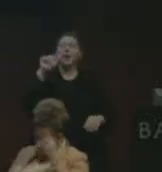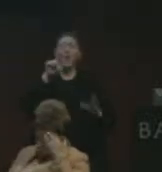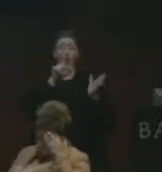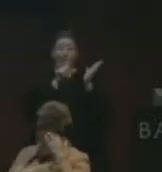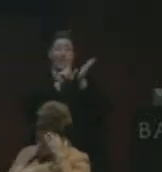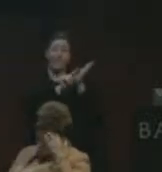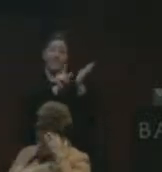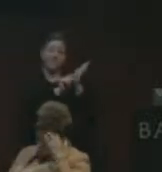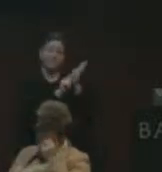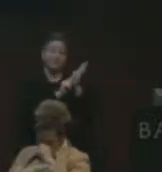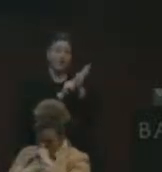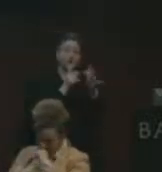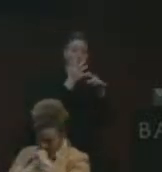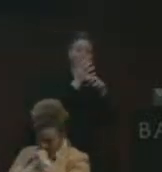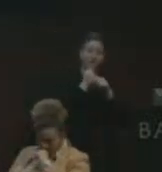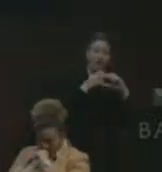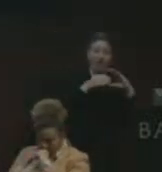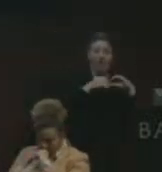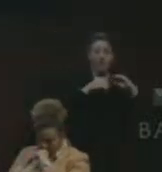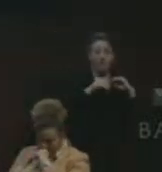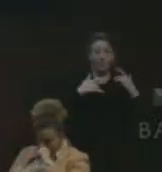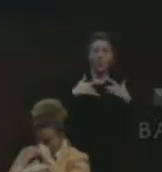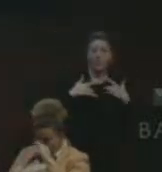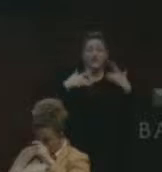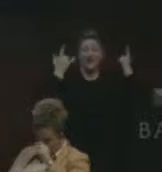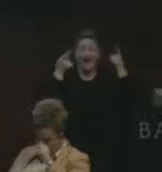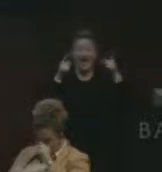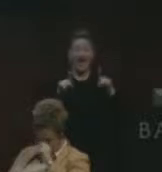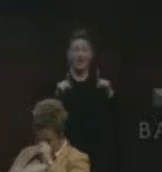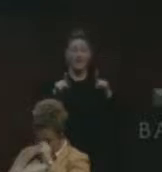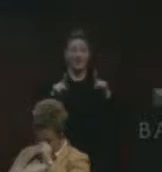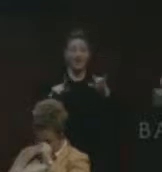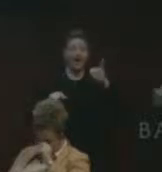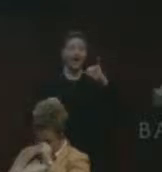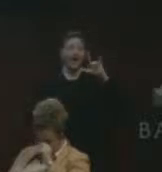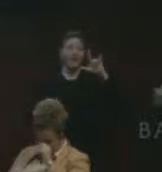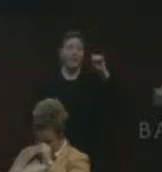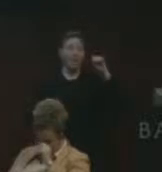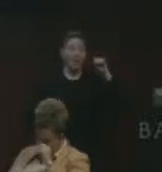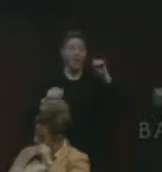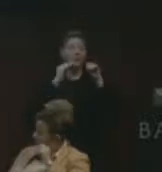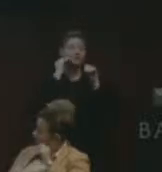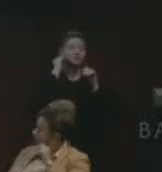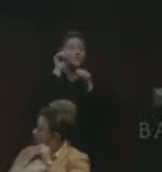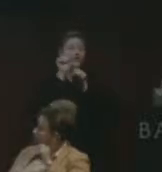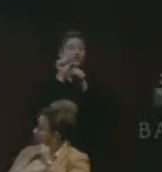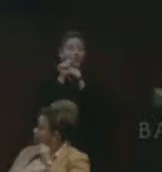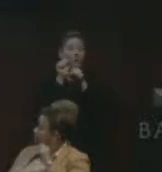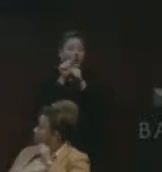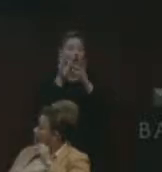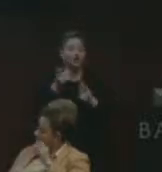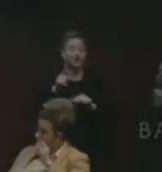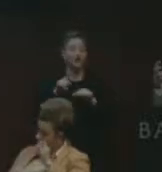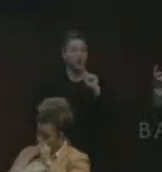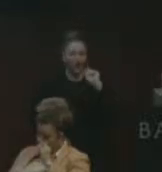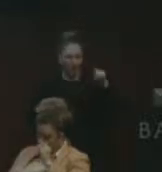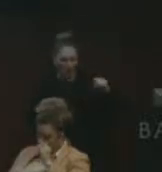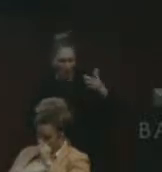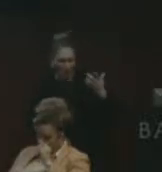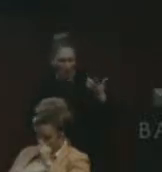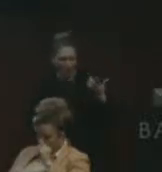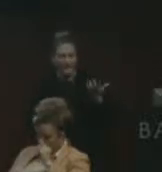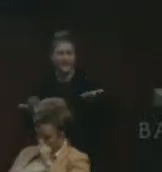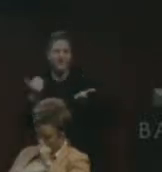press were to receive their briefings of what was happening that day in the ILO, domestic workers could not attend. And so this whole